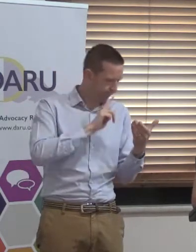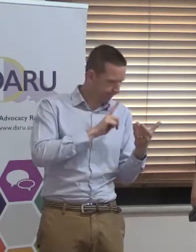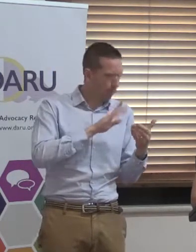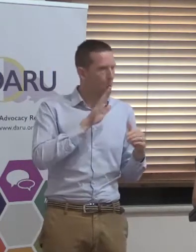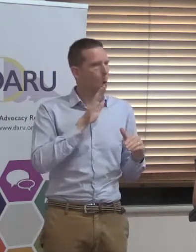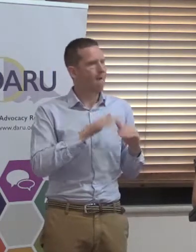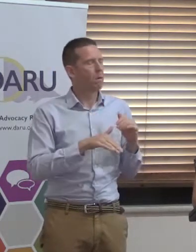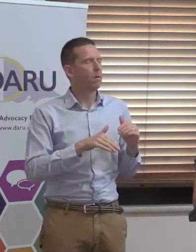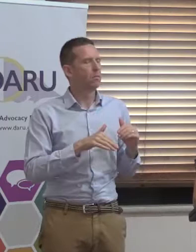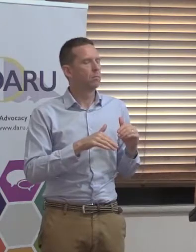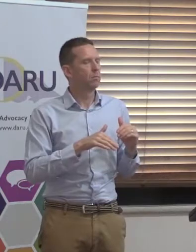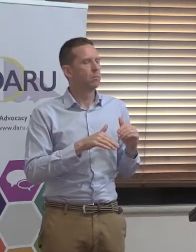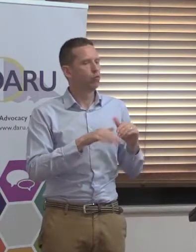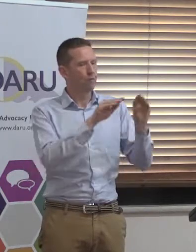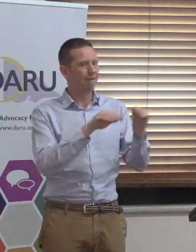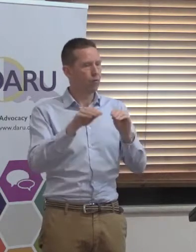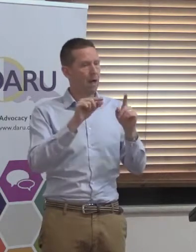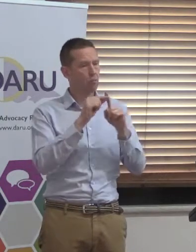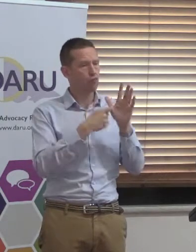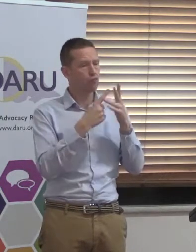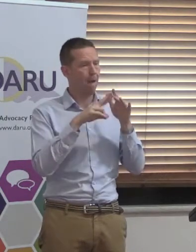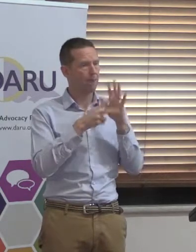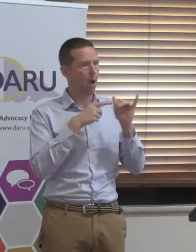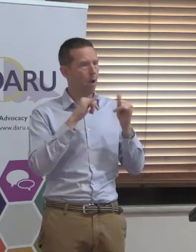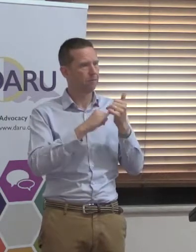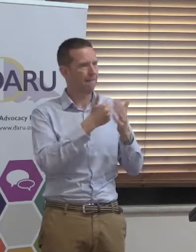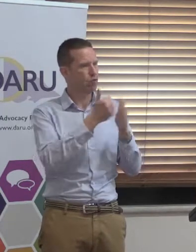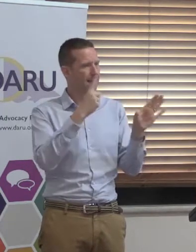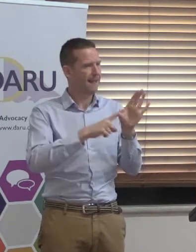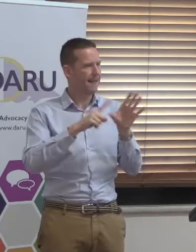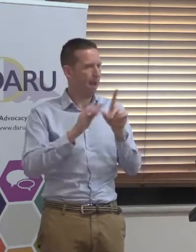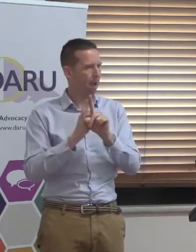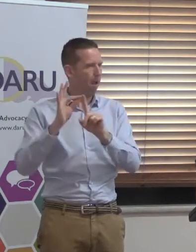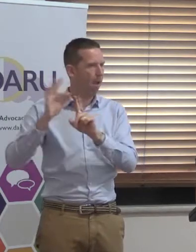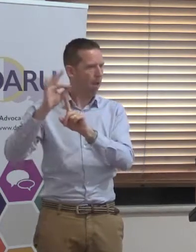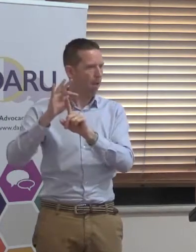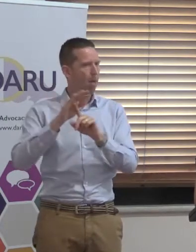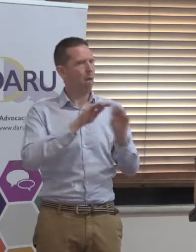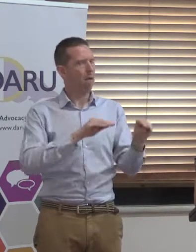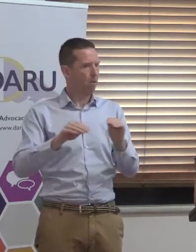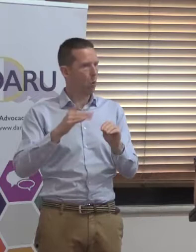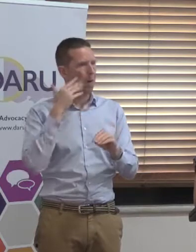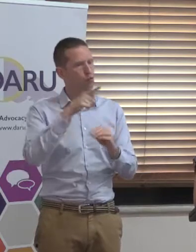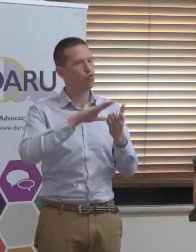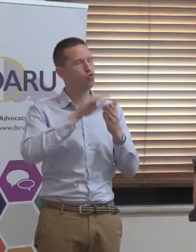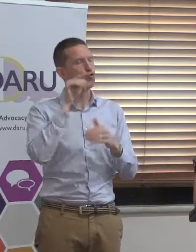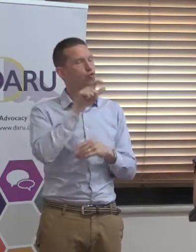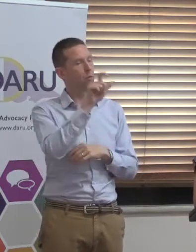transferring profiles from year to year, so that when a student